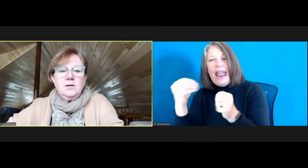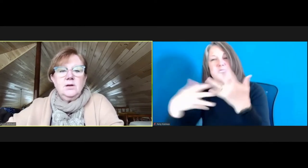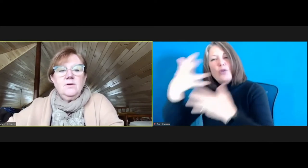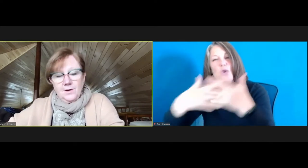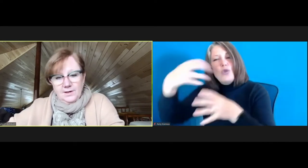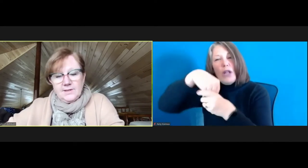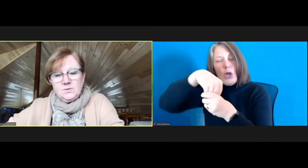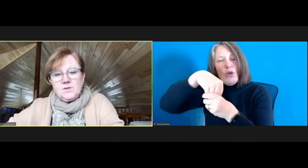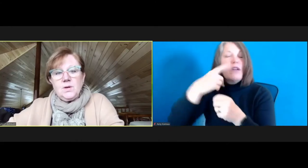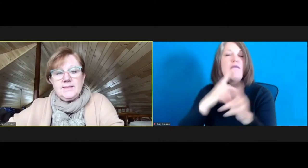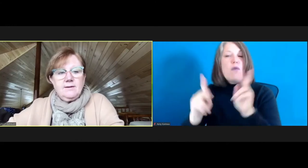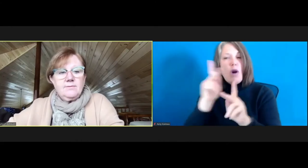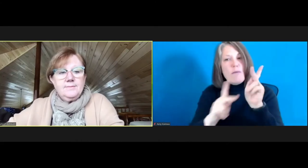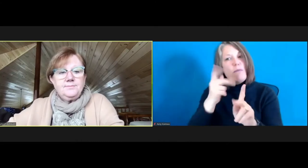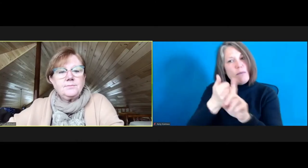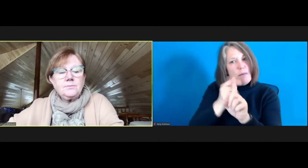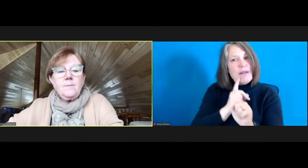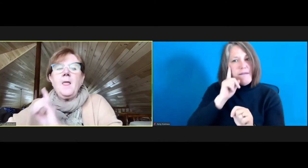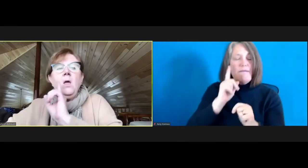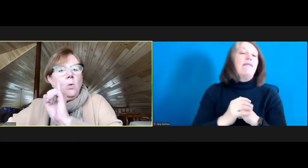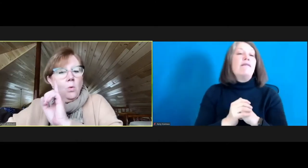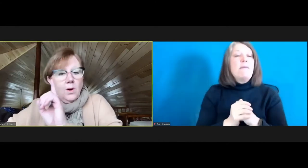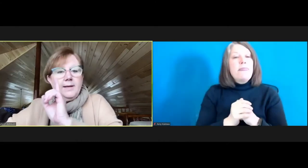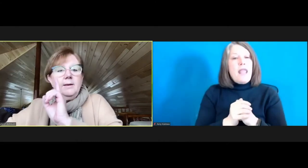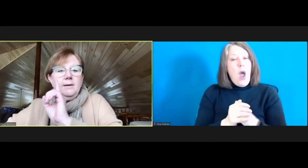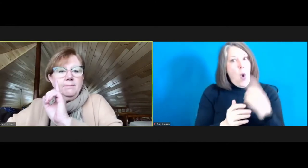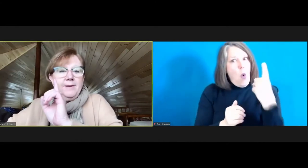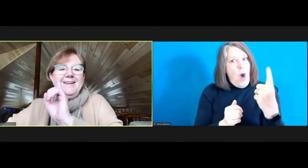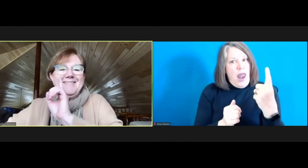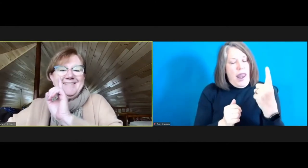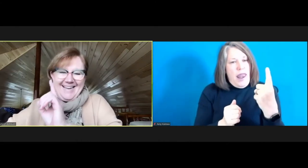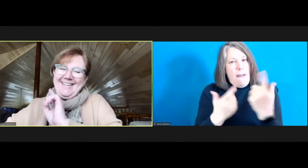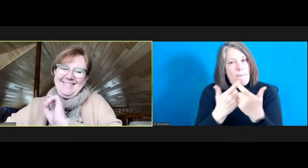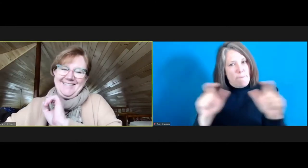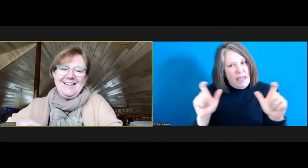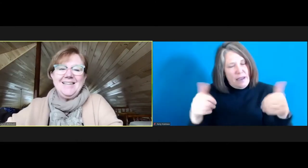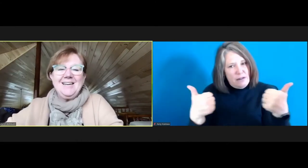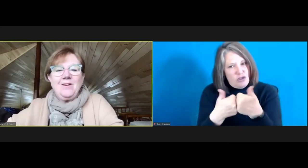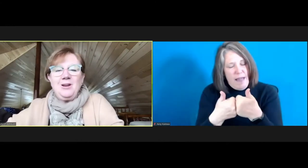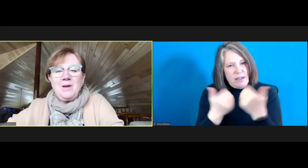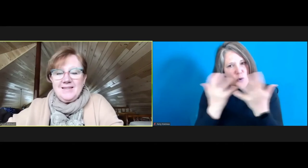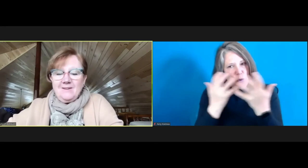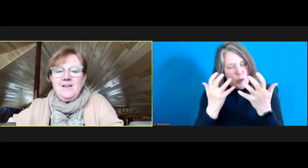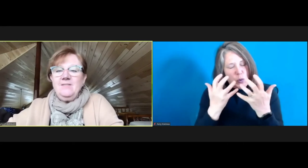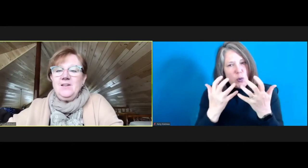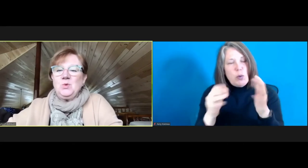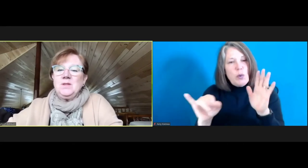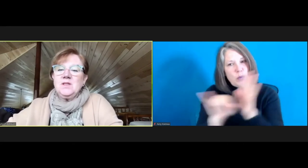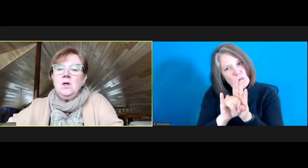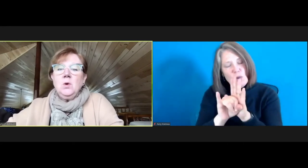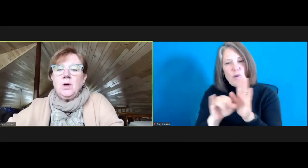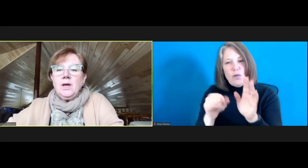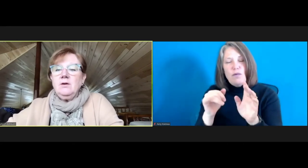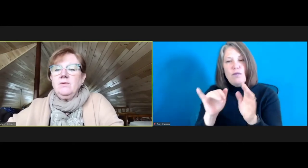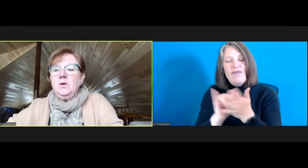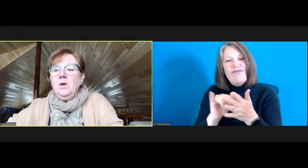inclusion for individuals who are deaf. One big challenge identified by the deaf individuals